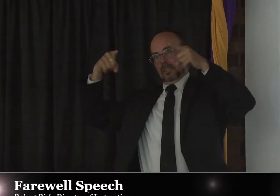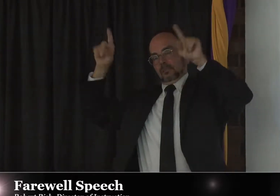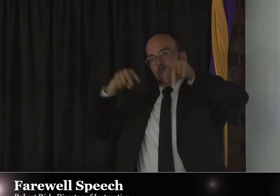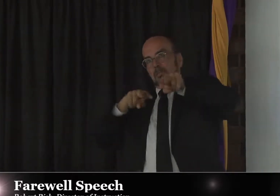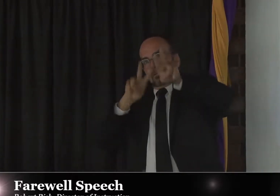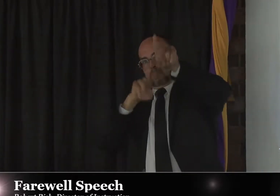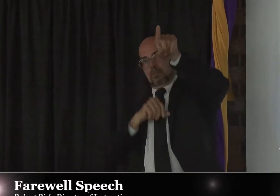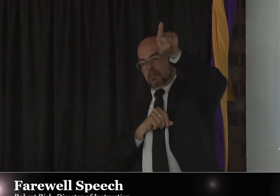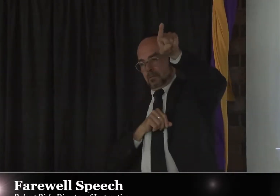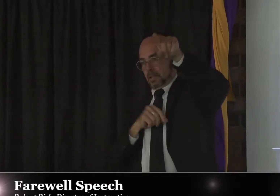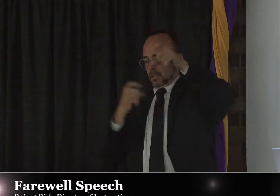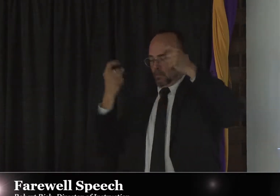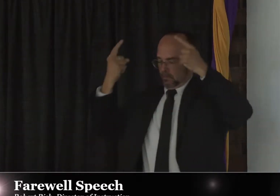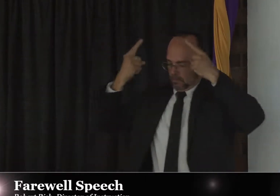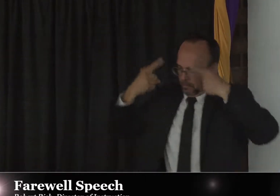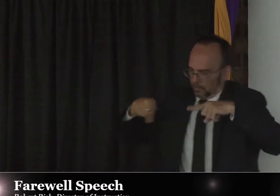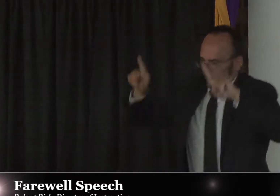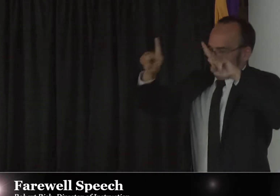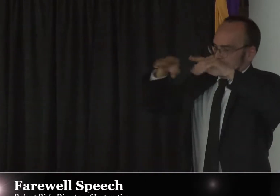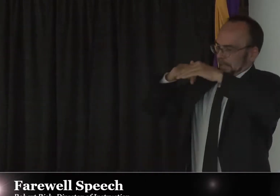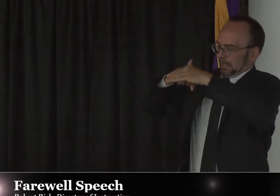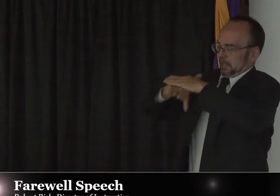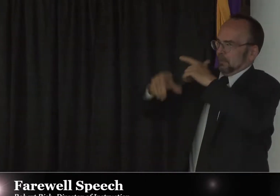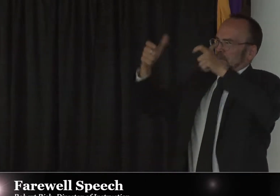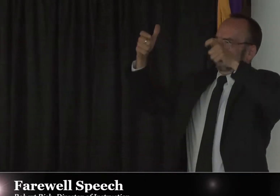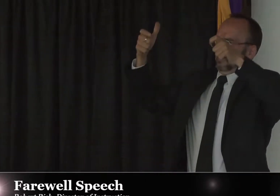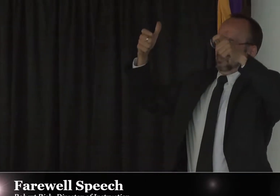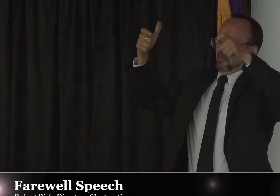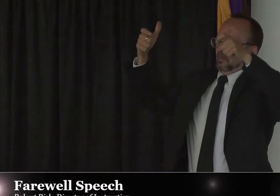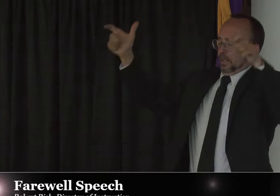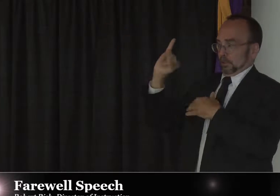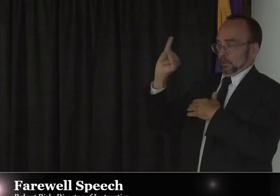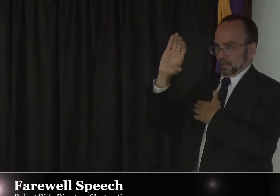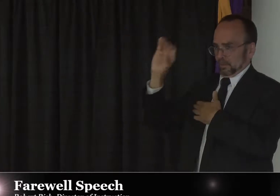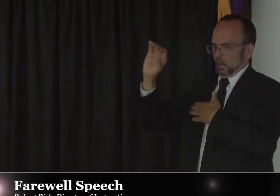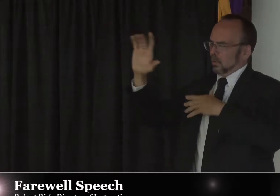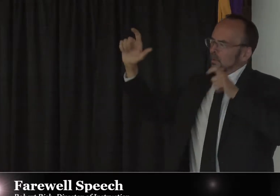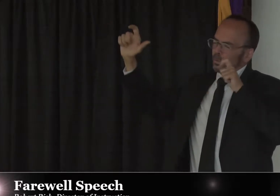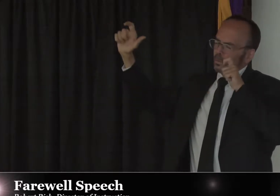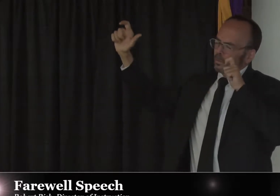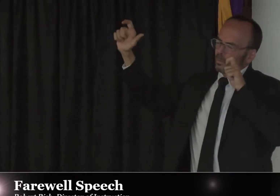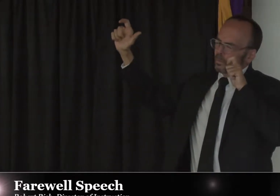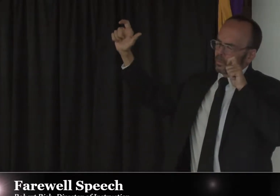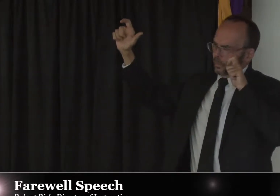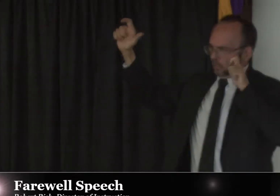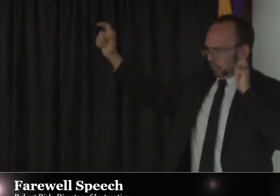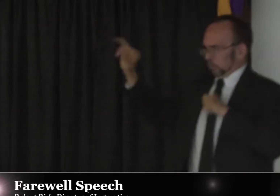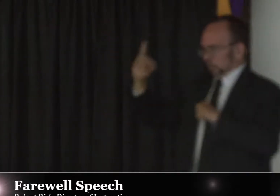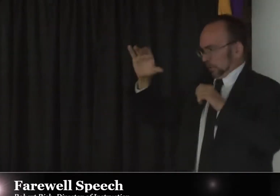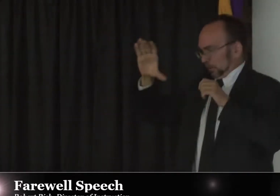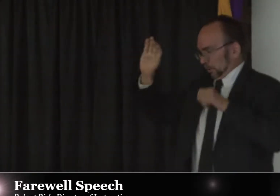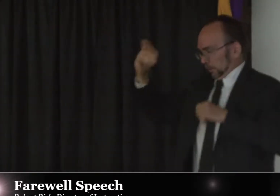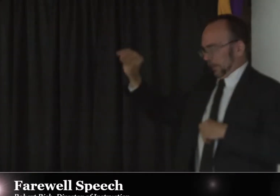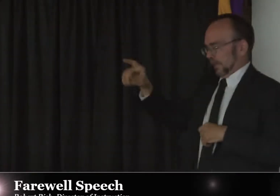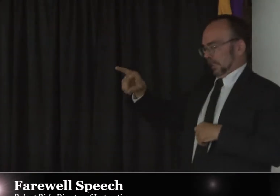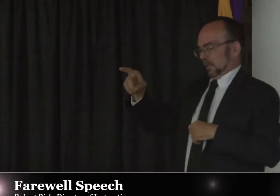was very successful and highly regarded. She was a bigwig in an insurance